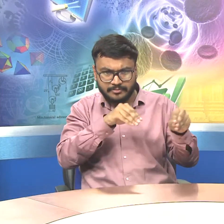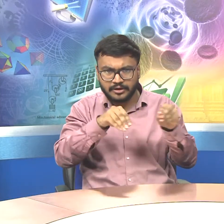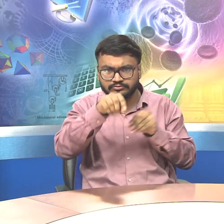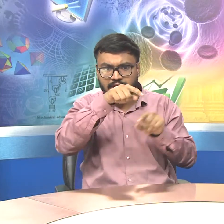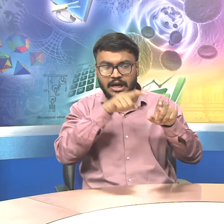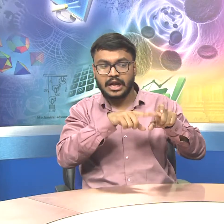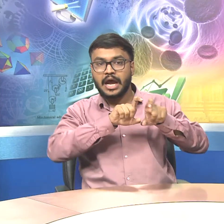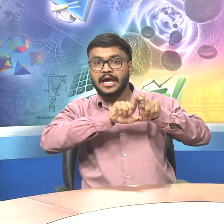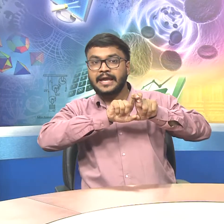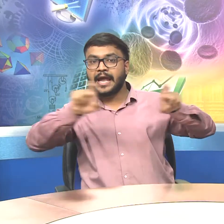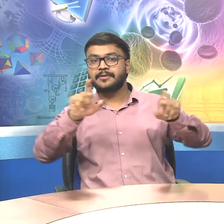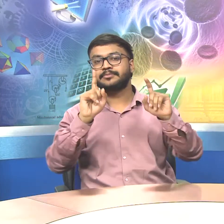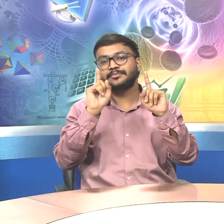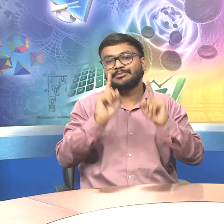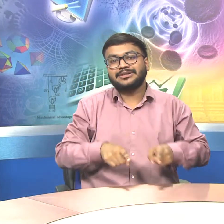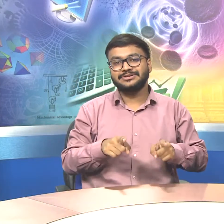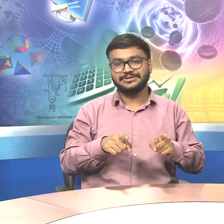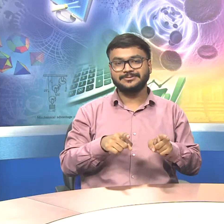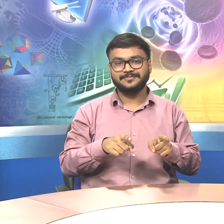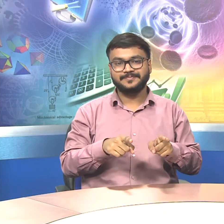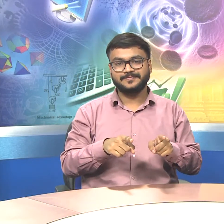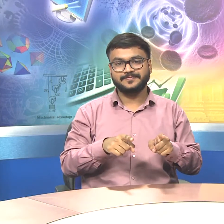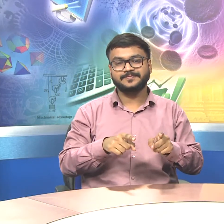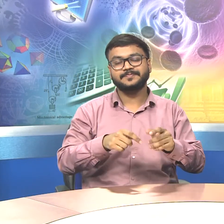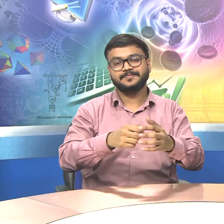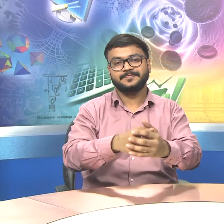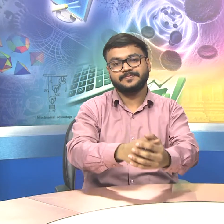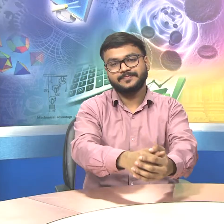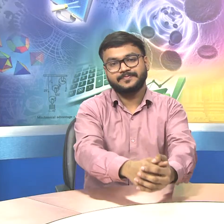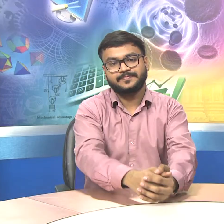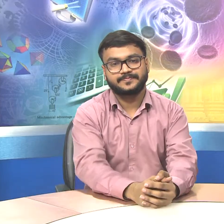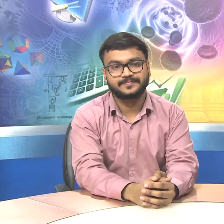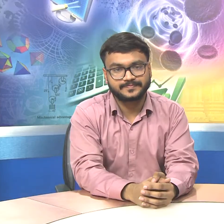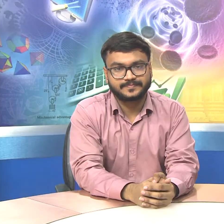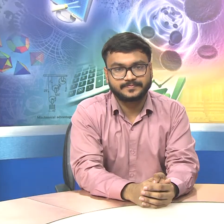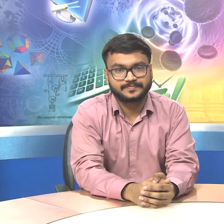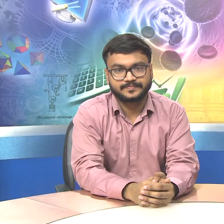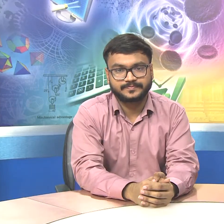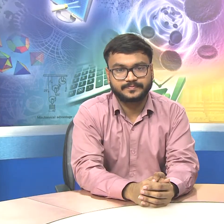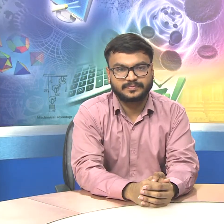sign movements, eye movements and pointing.